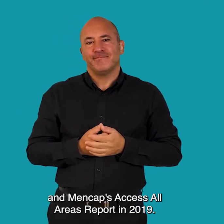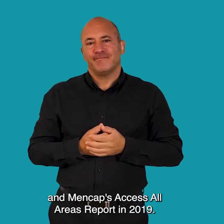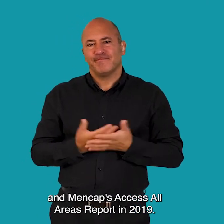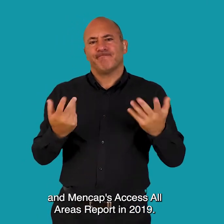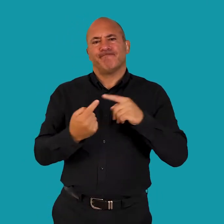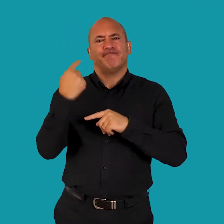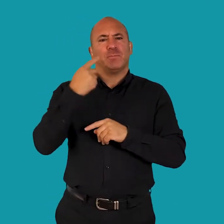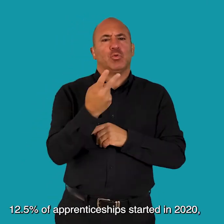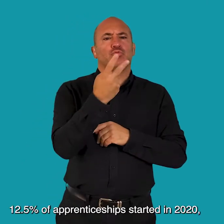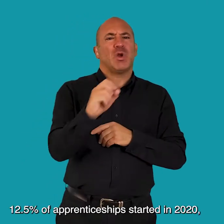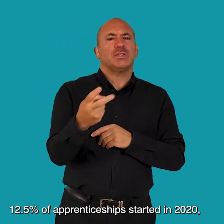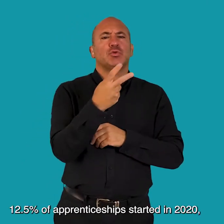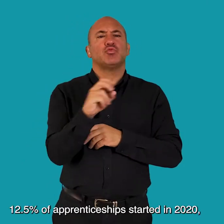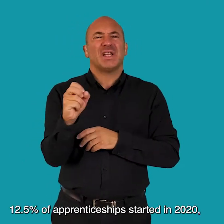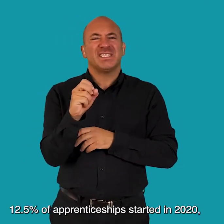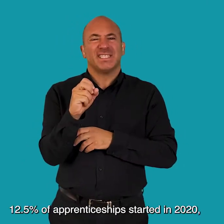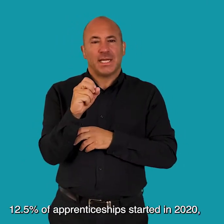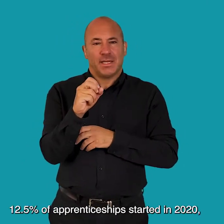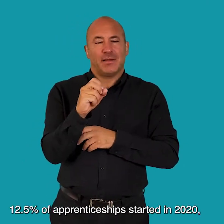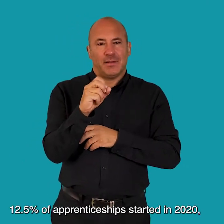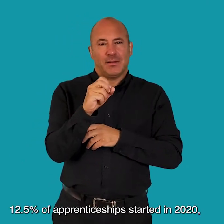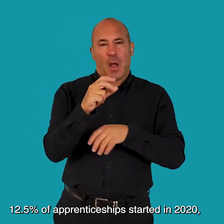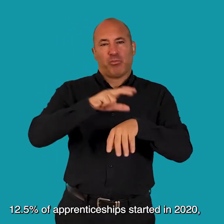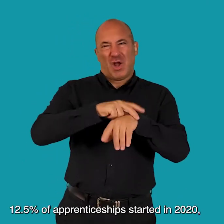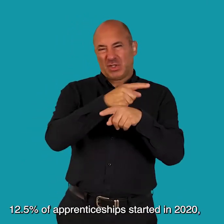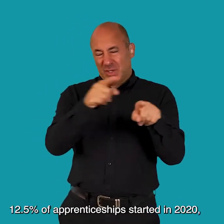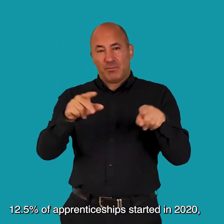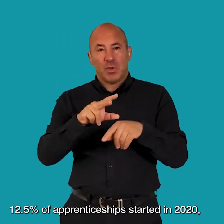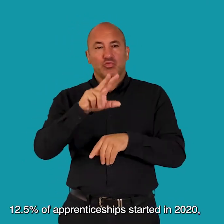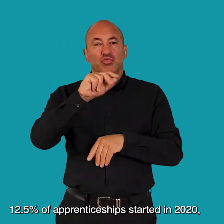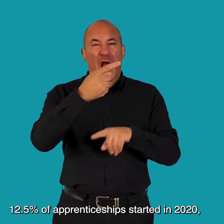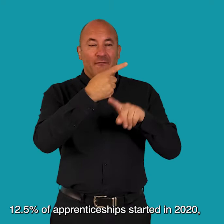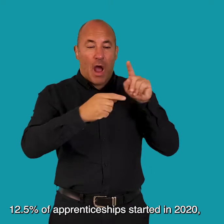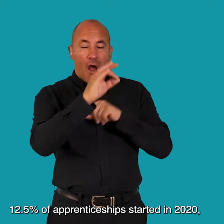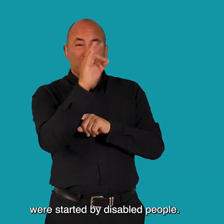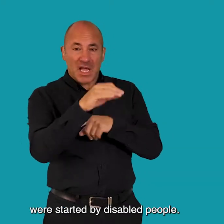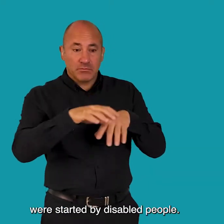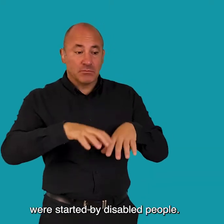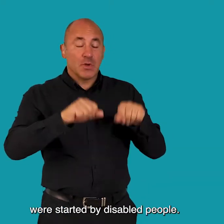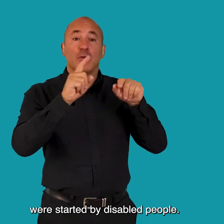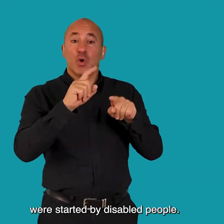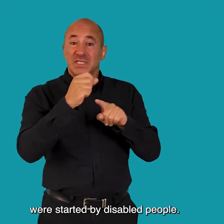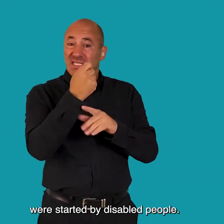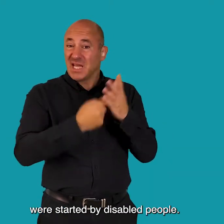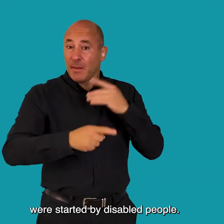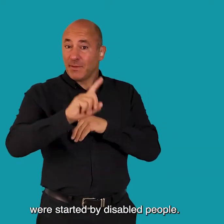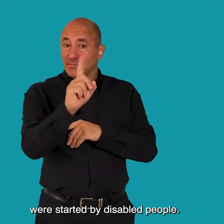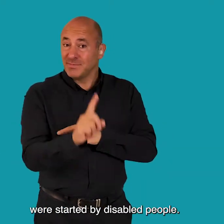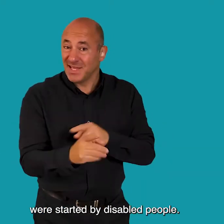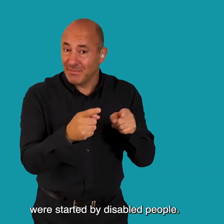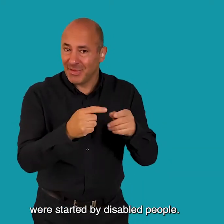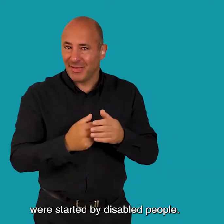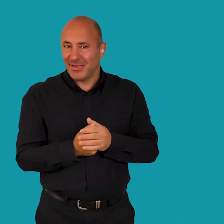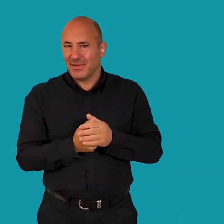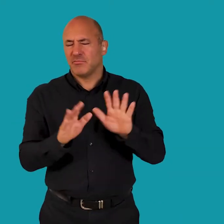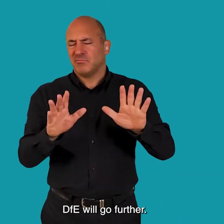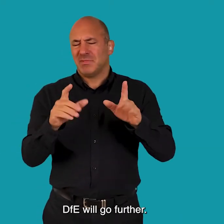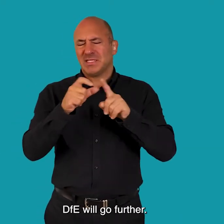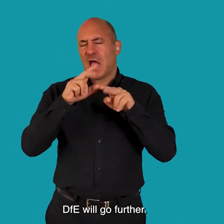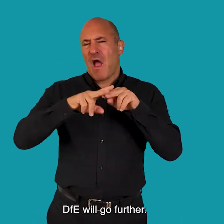2019. 12.5% of apprenticeships started in 2020 were started by disabled people. DFE